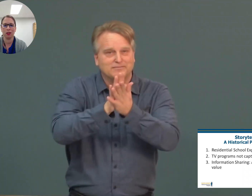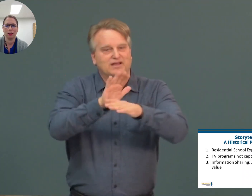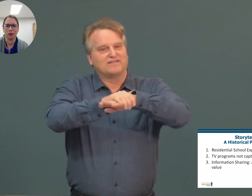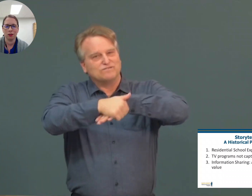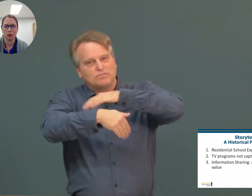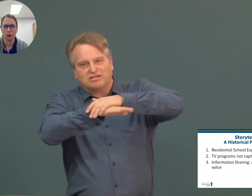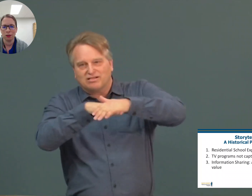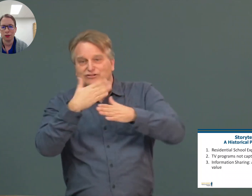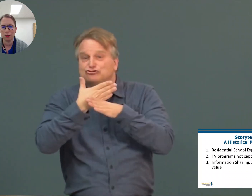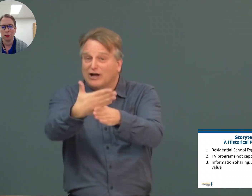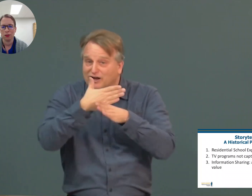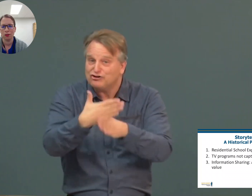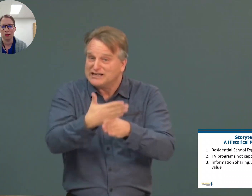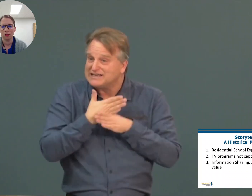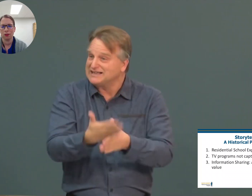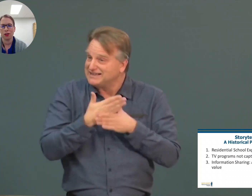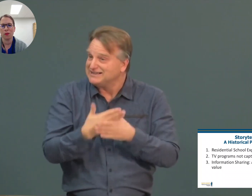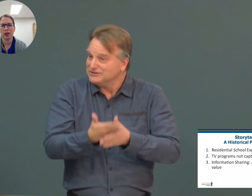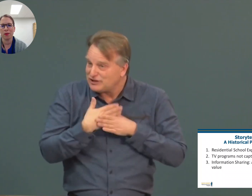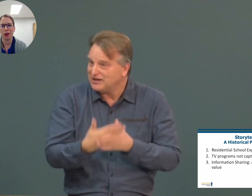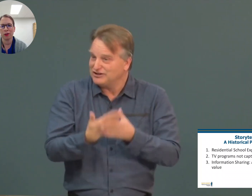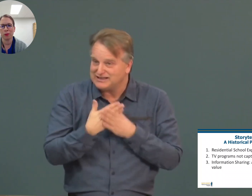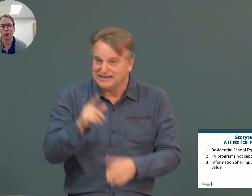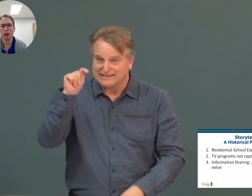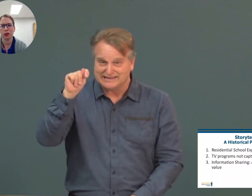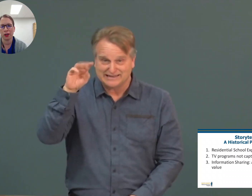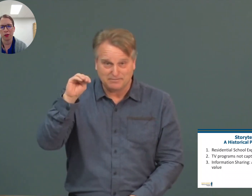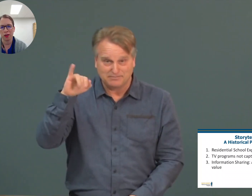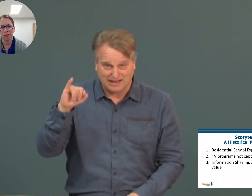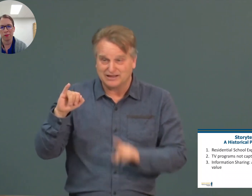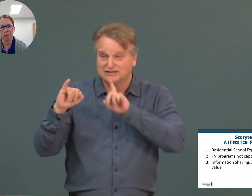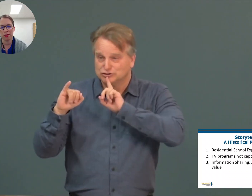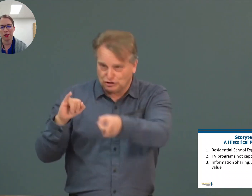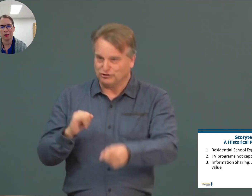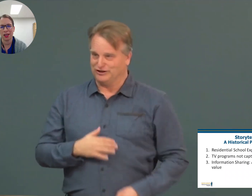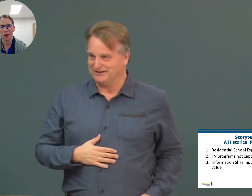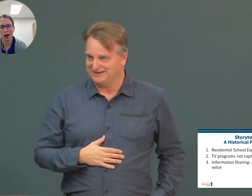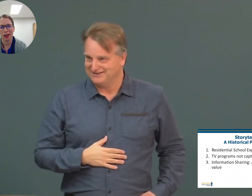So become comfortable sharing with them. TMI.